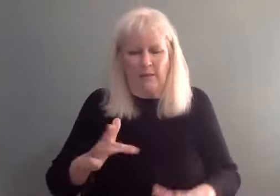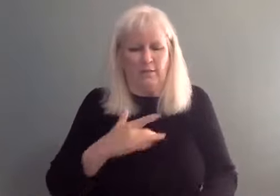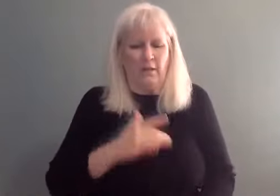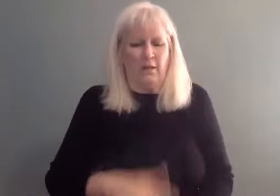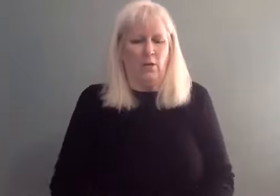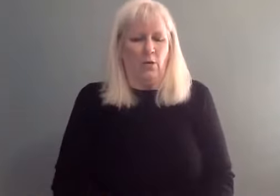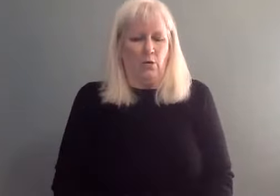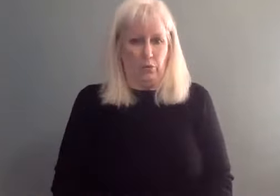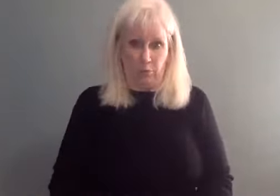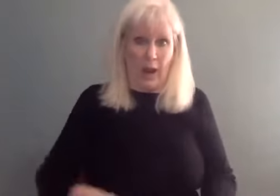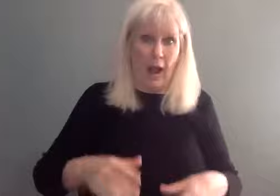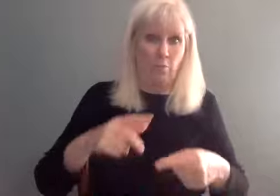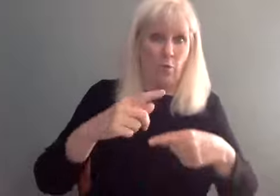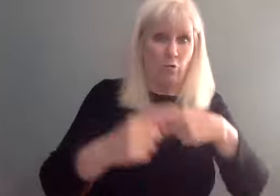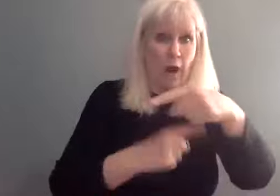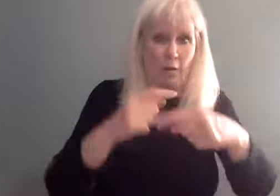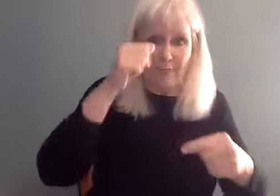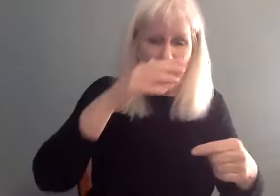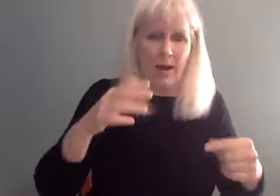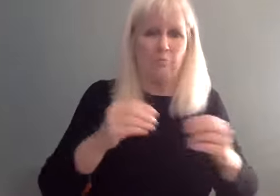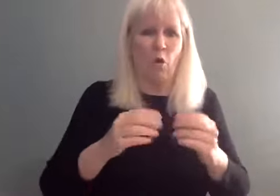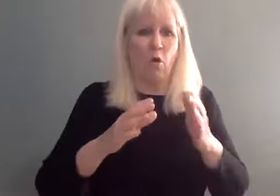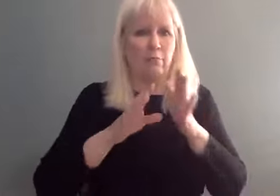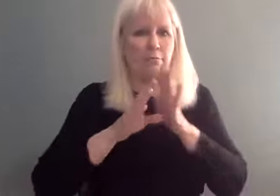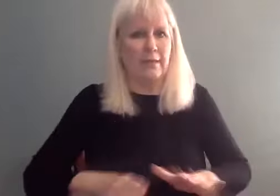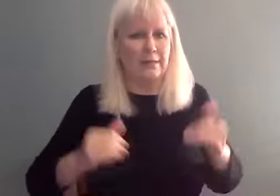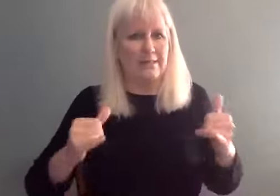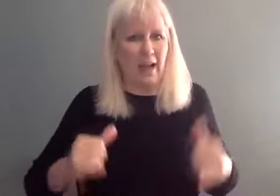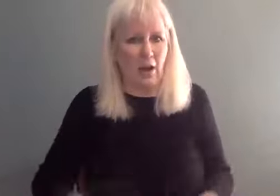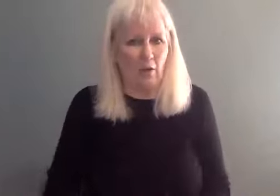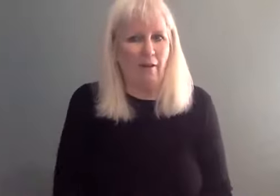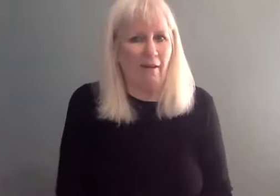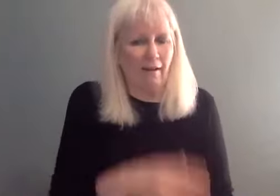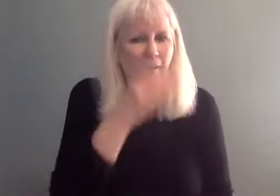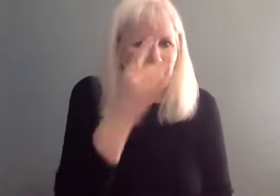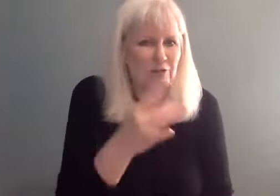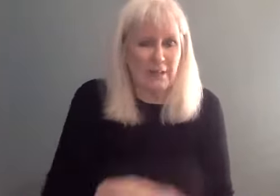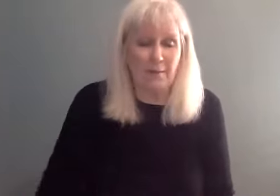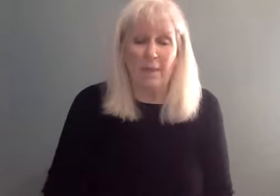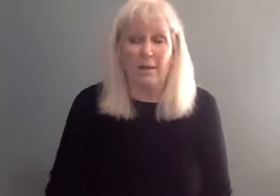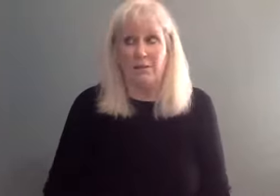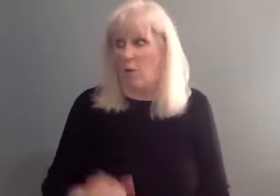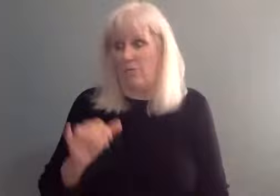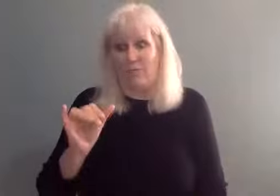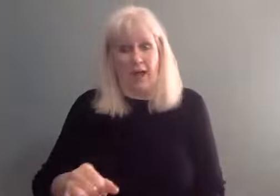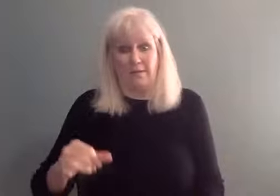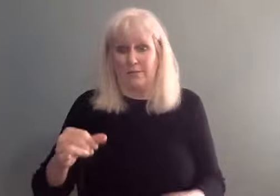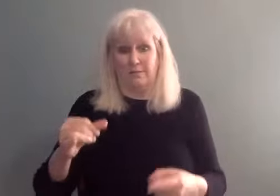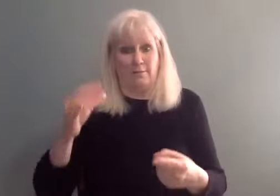population. Interesting. It's like I was carrying that weight. And I've been led into that in beautiful ways with the steps, led into